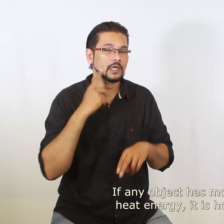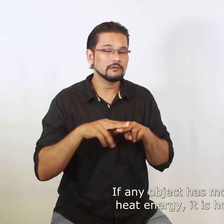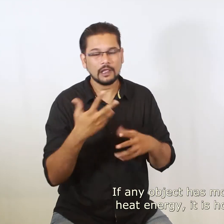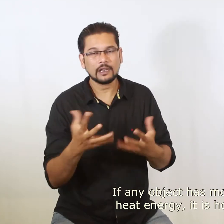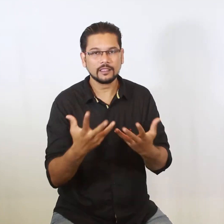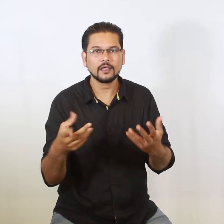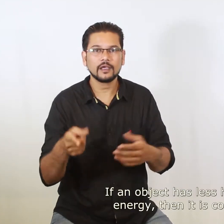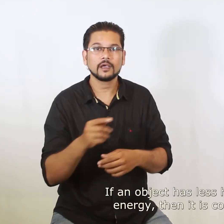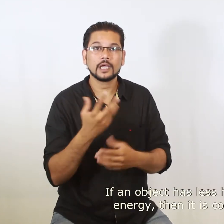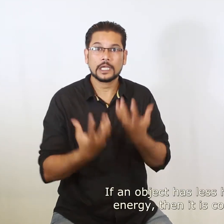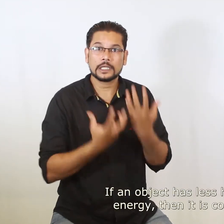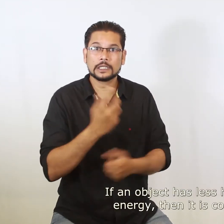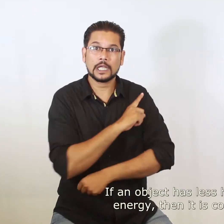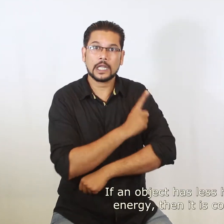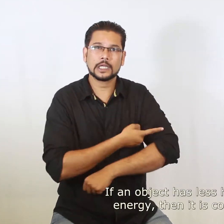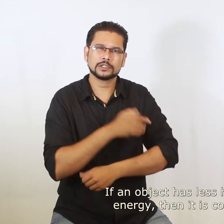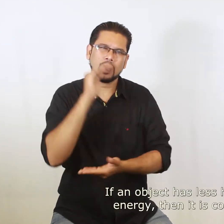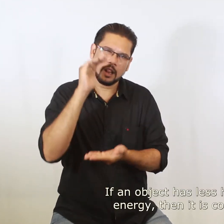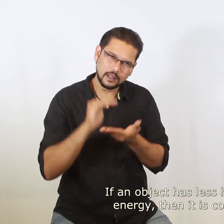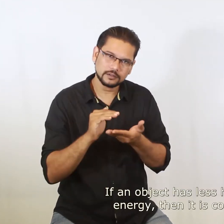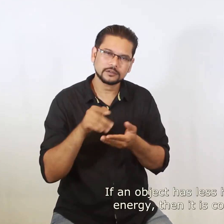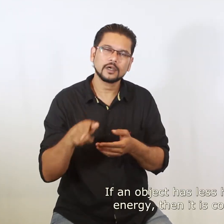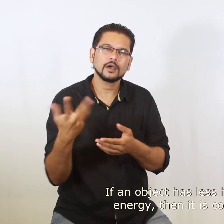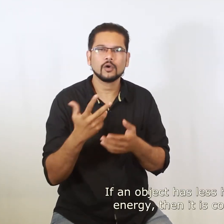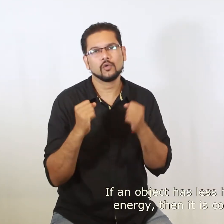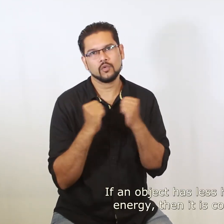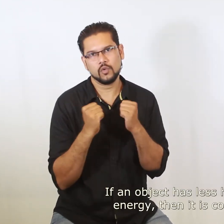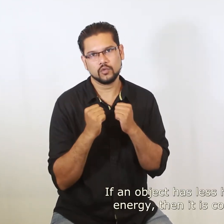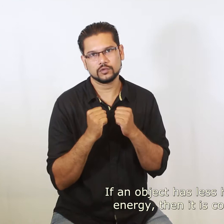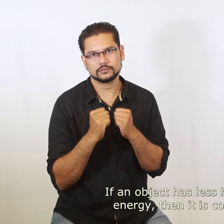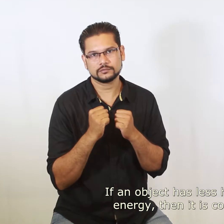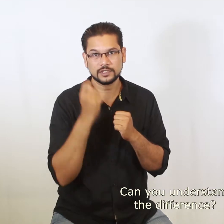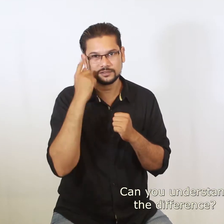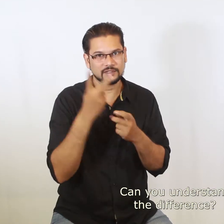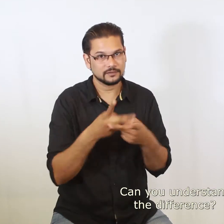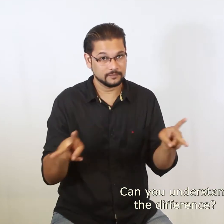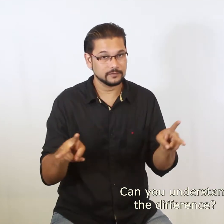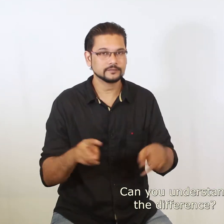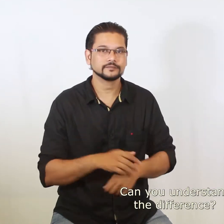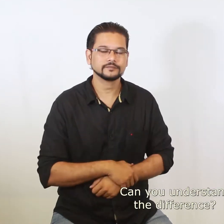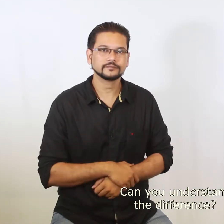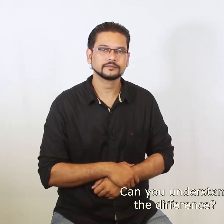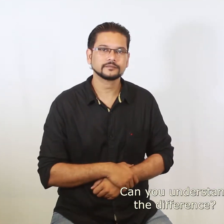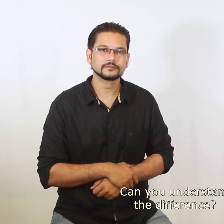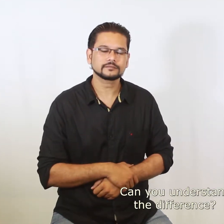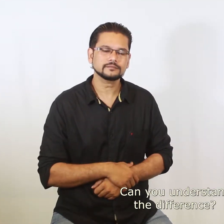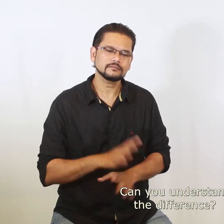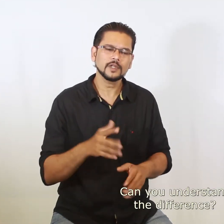If an object has less heat energy, then it is cold. Can you understand the difference?